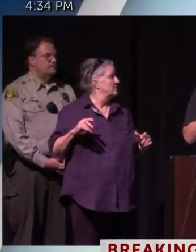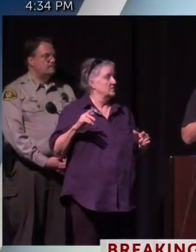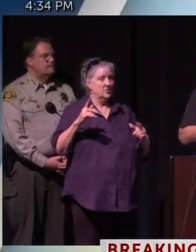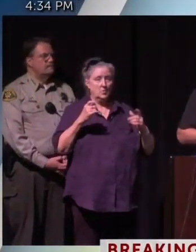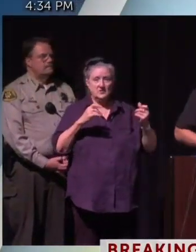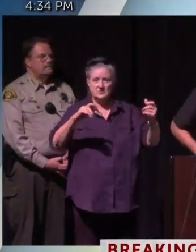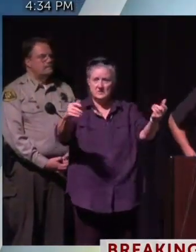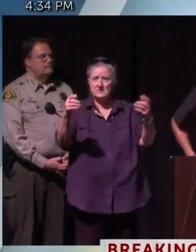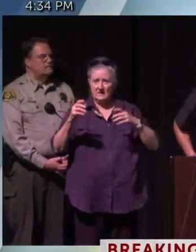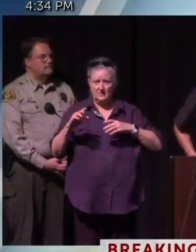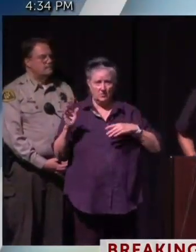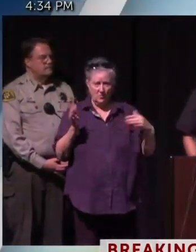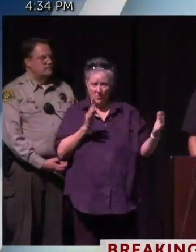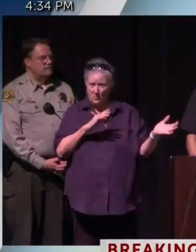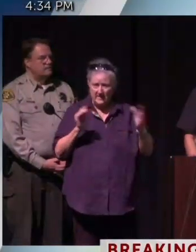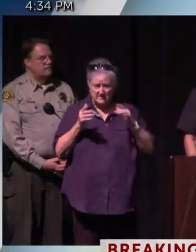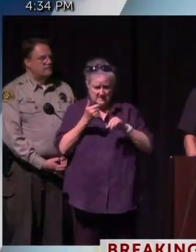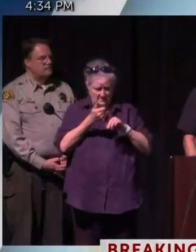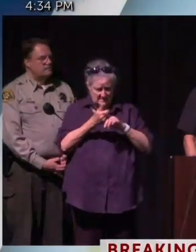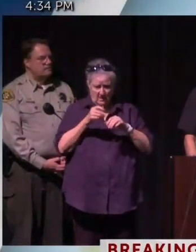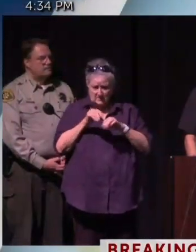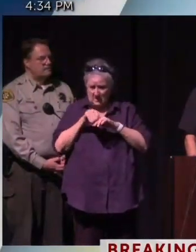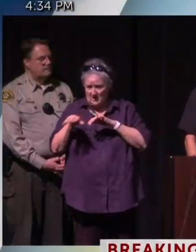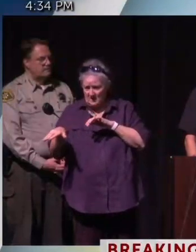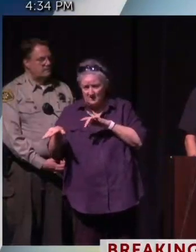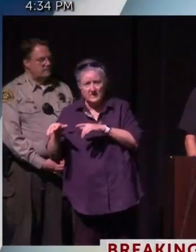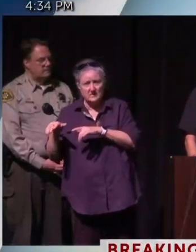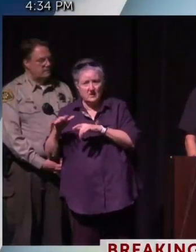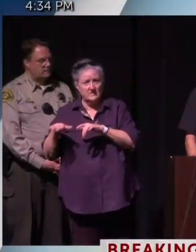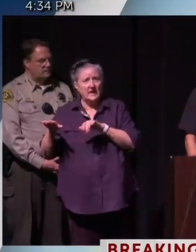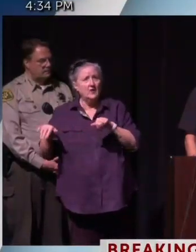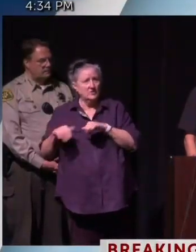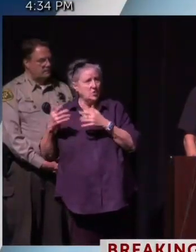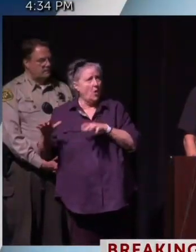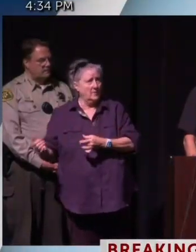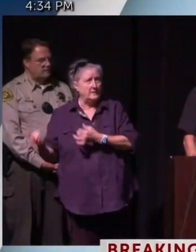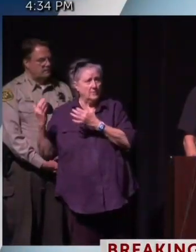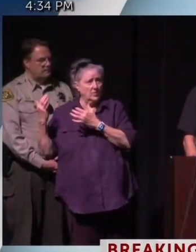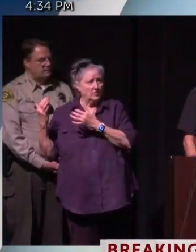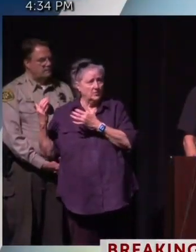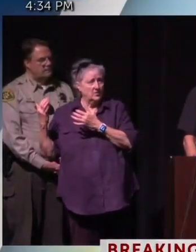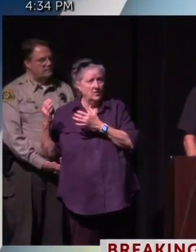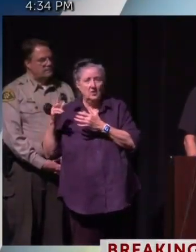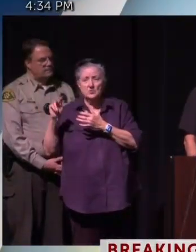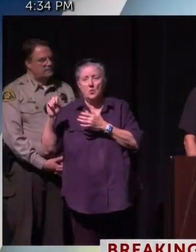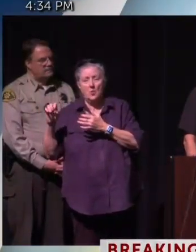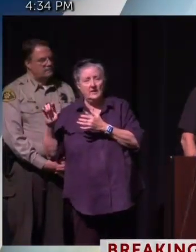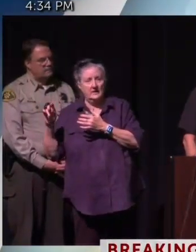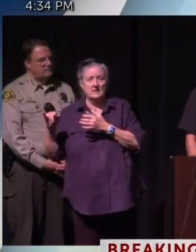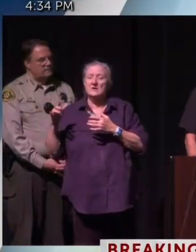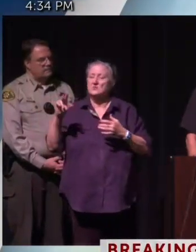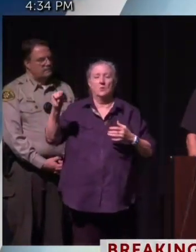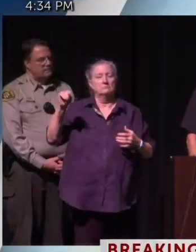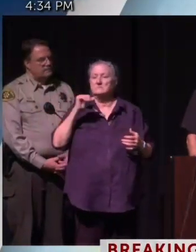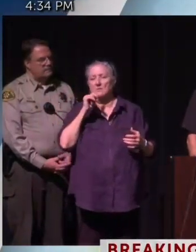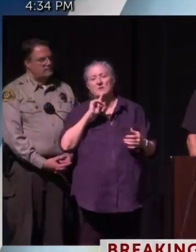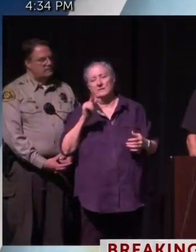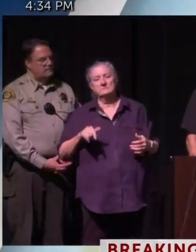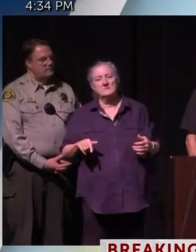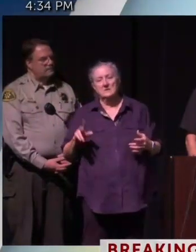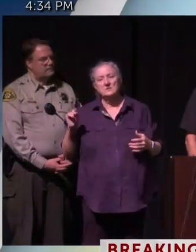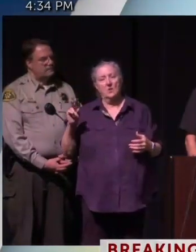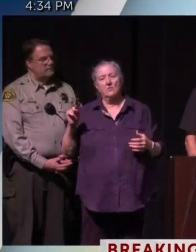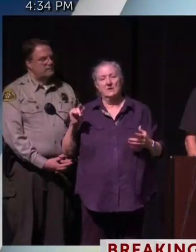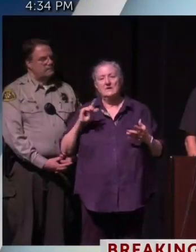The question was, have the winds had any effect on the areas that have already been burnt from Toro Canyon west? And the answer is no, not really.